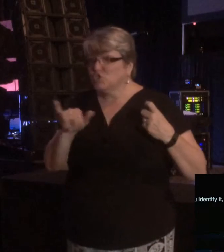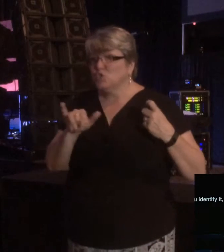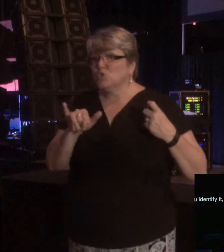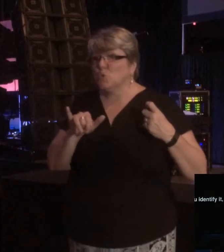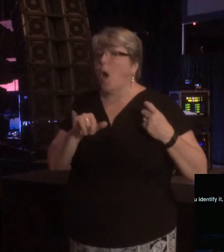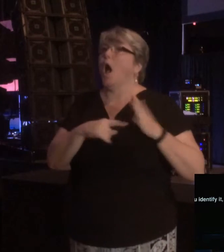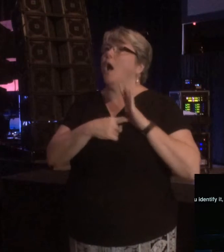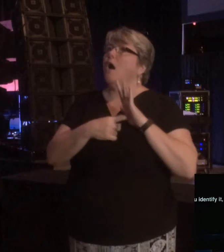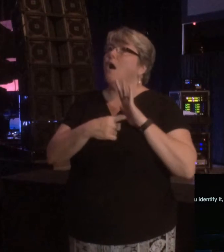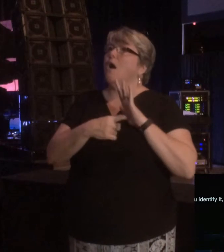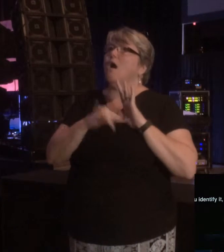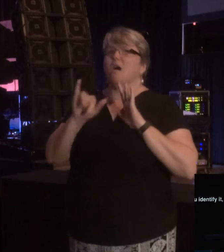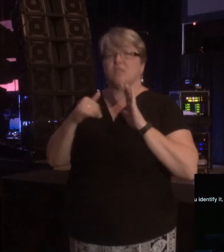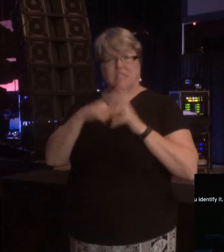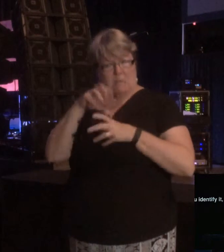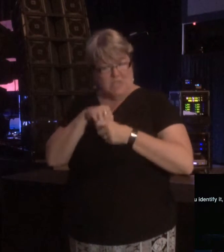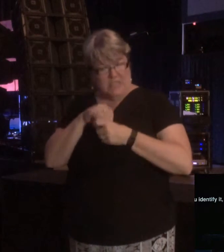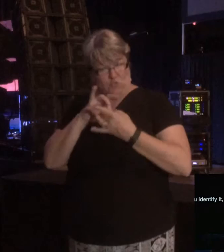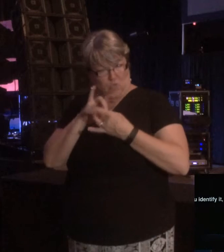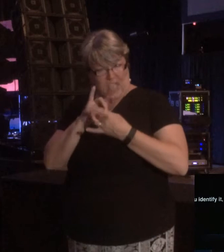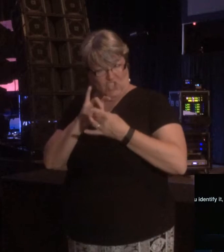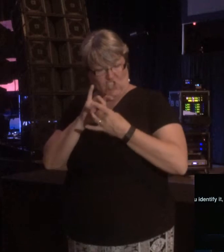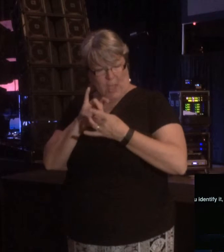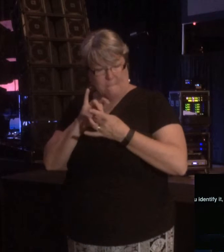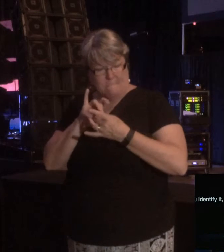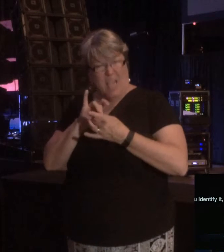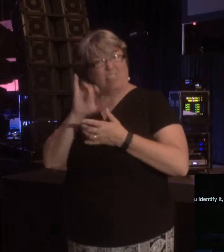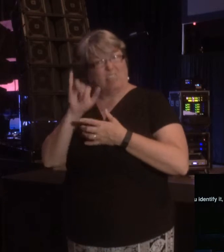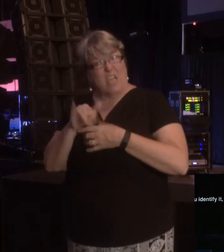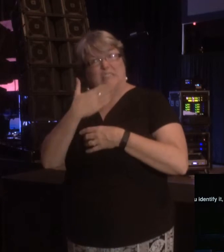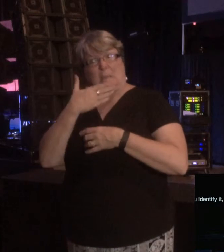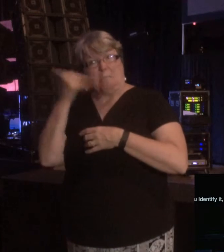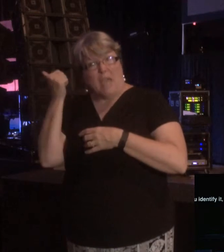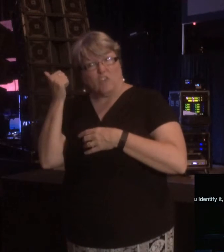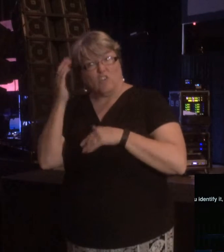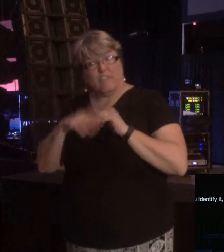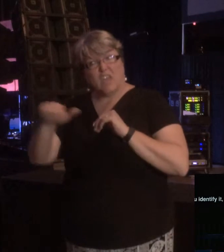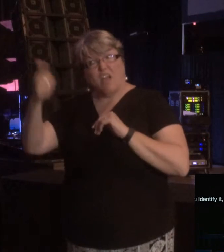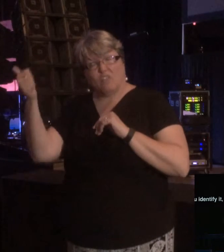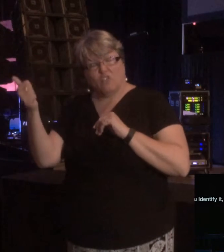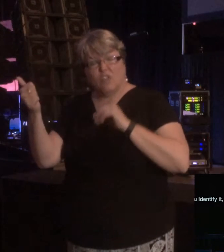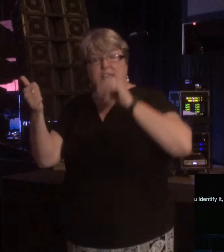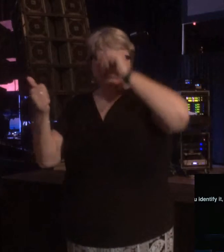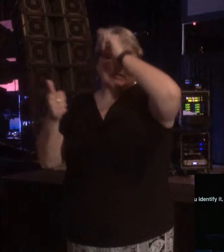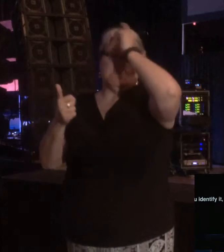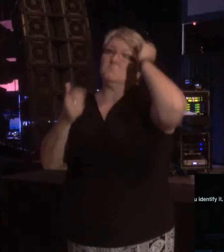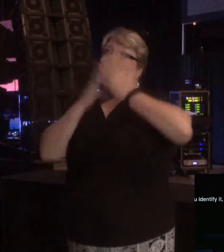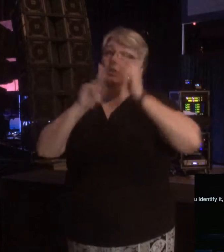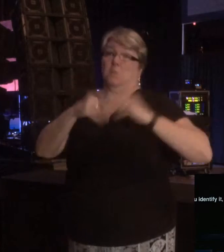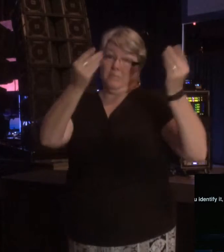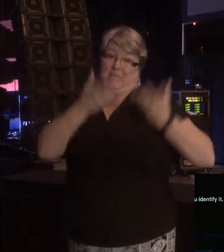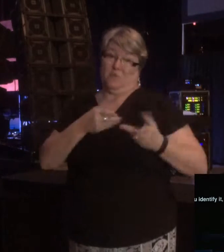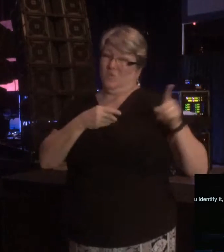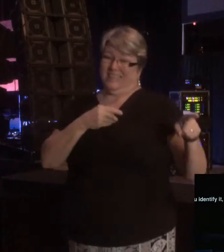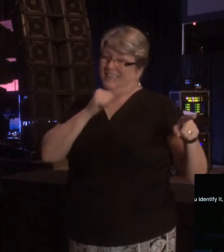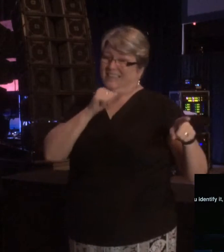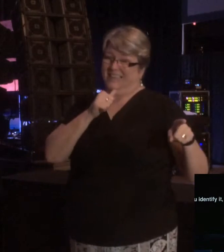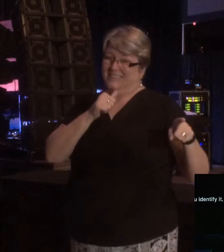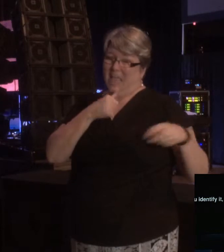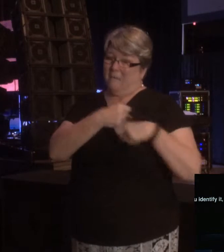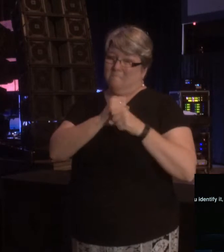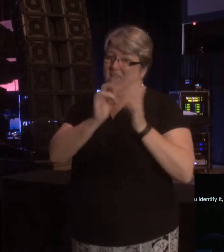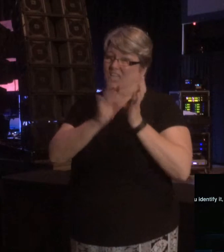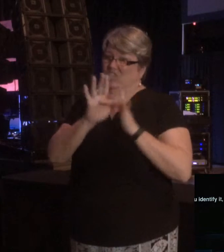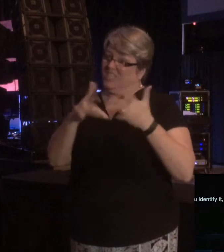exits somewhere around midnight, 12:30. He doesn't care, and that other part of you will click on.